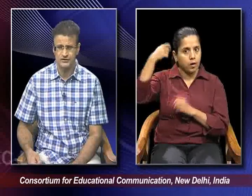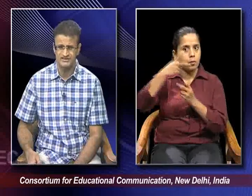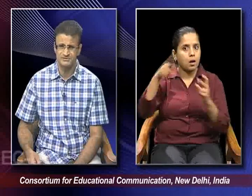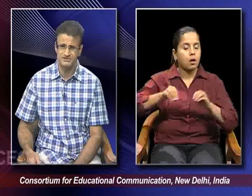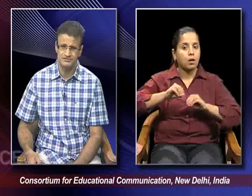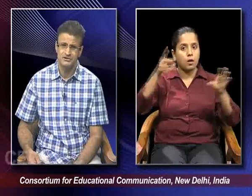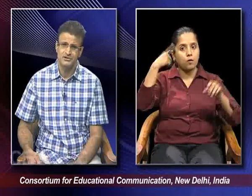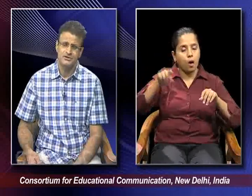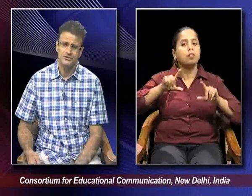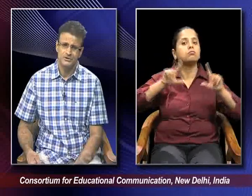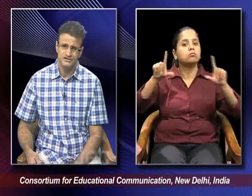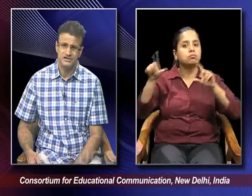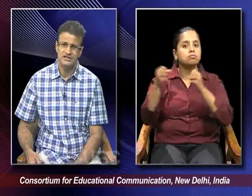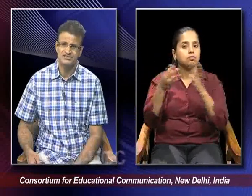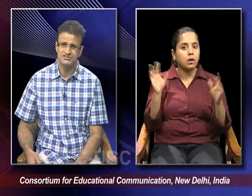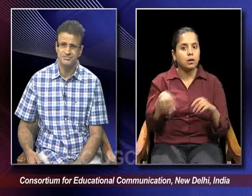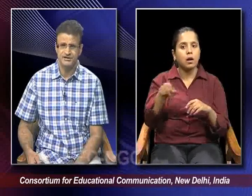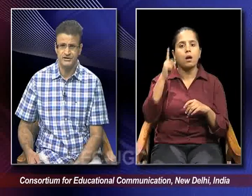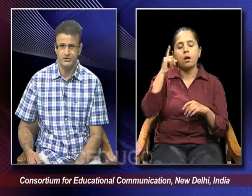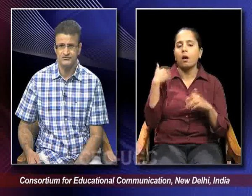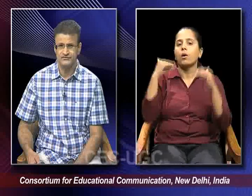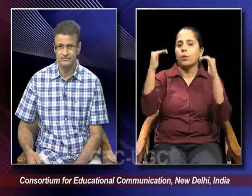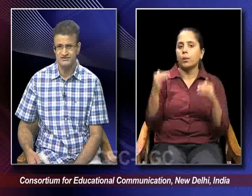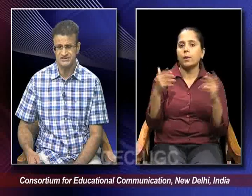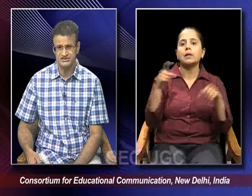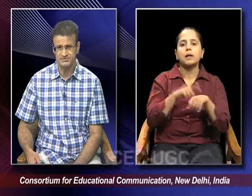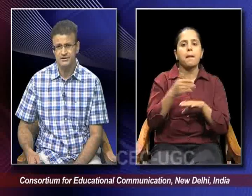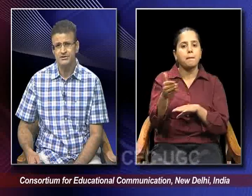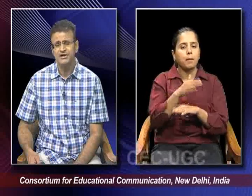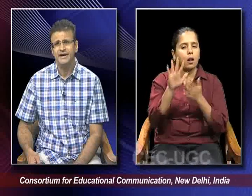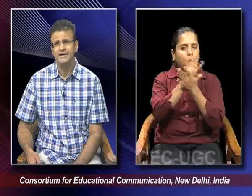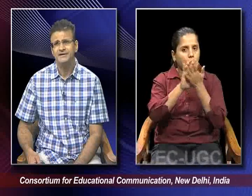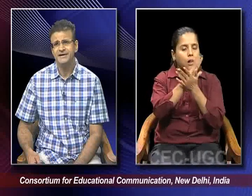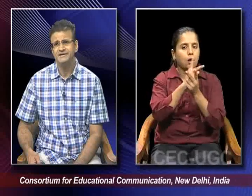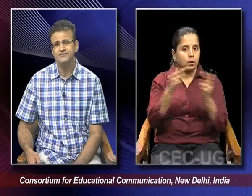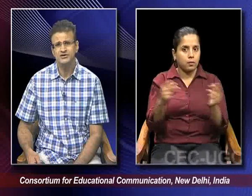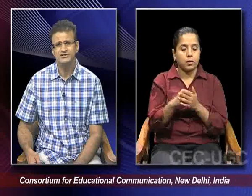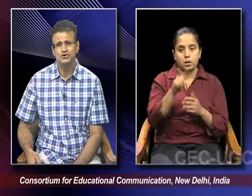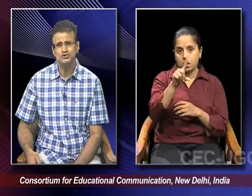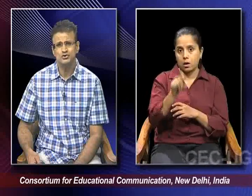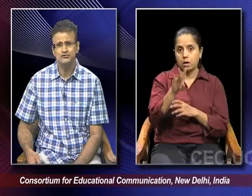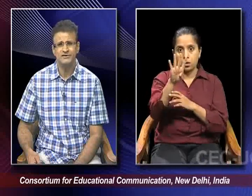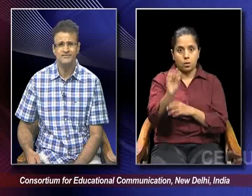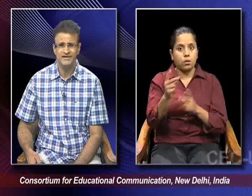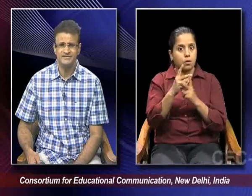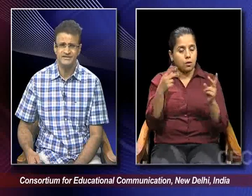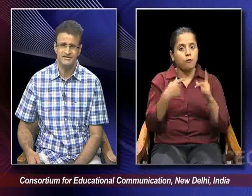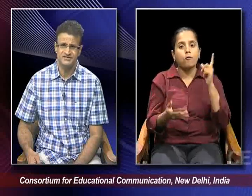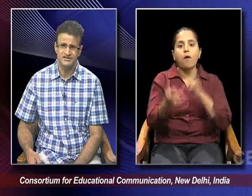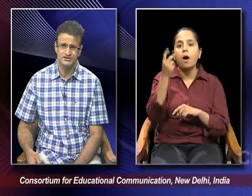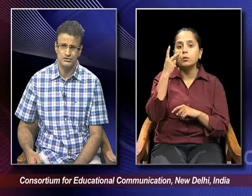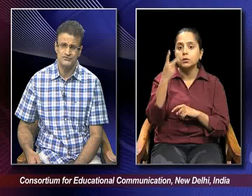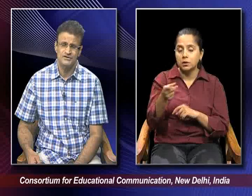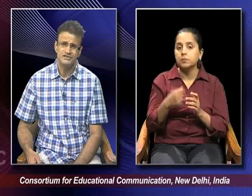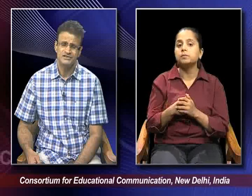for exhibition during the relaxation period of the film censorship. And in 1940s also we find that these